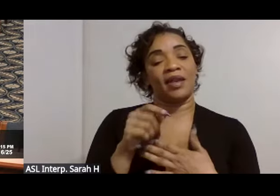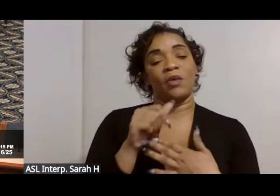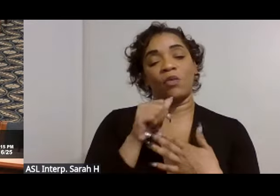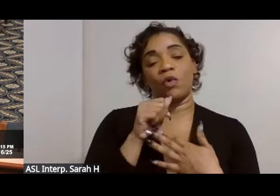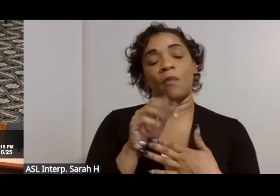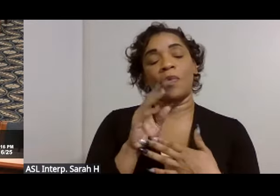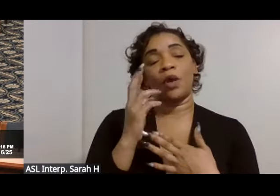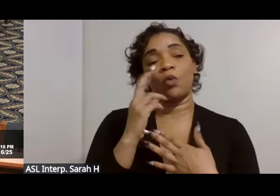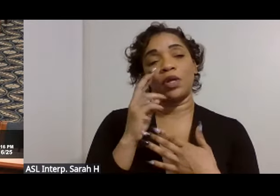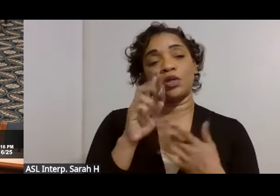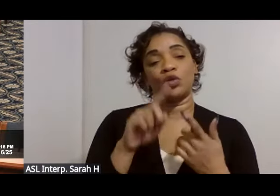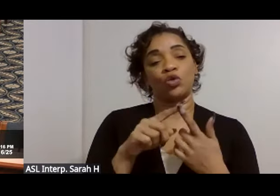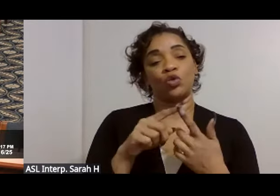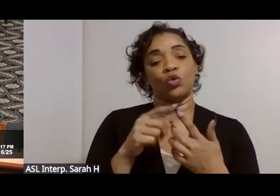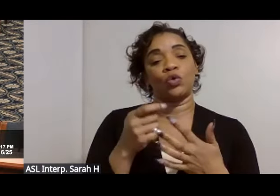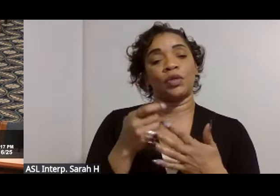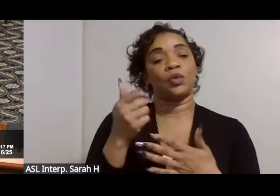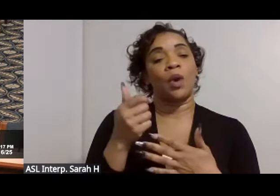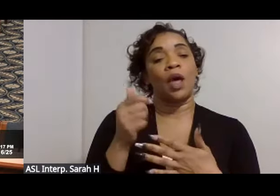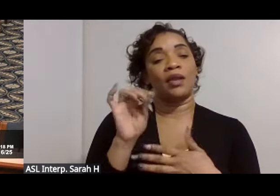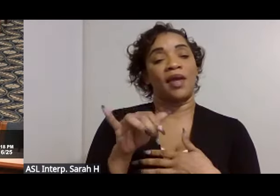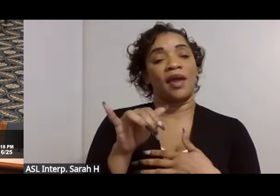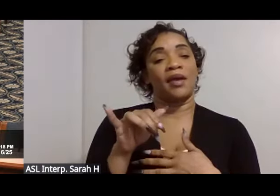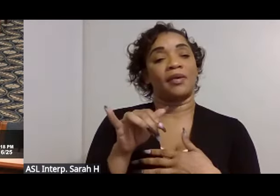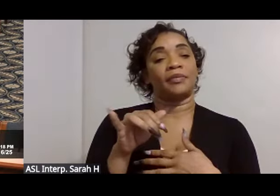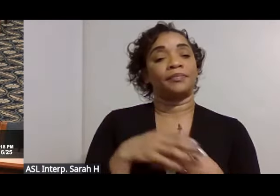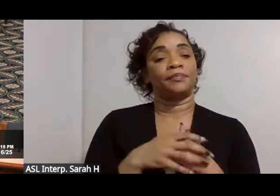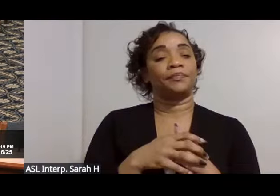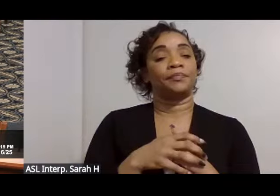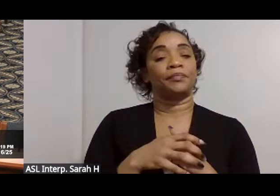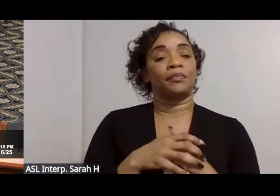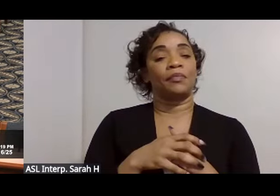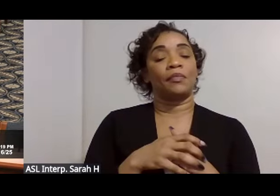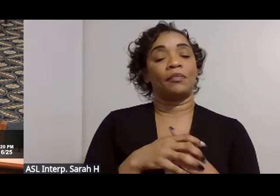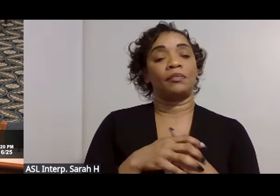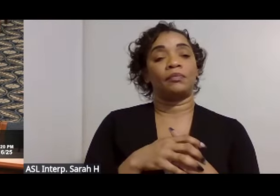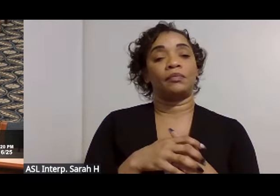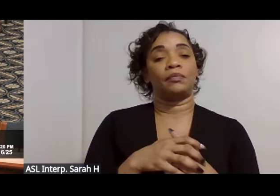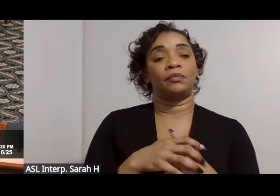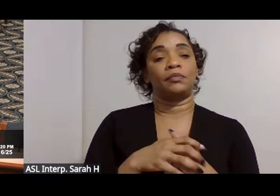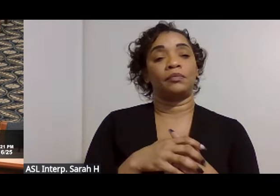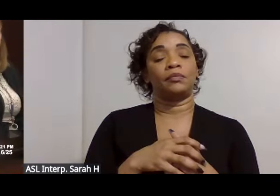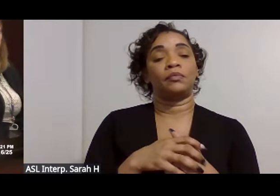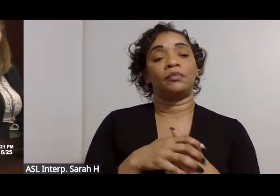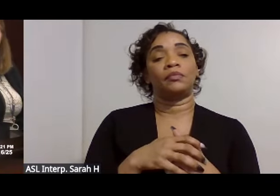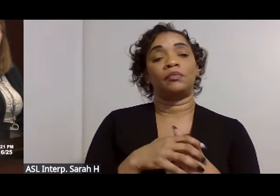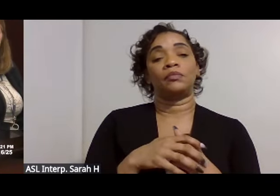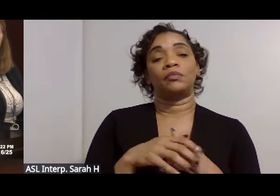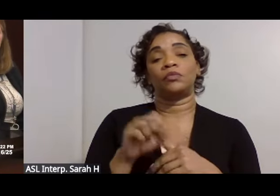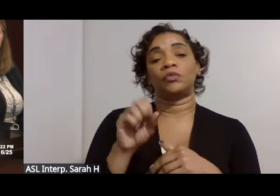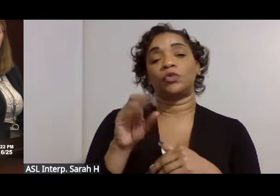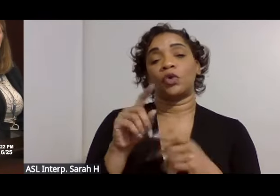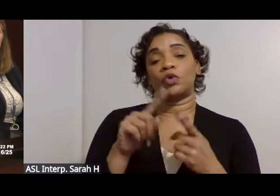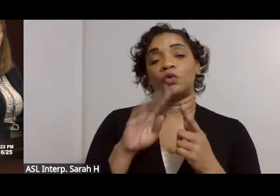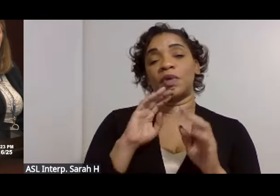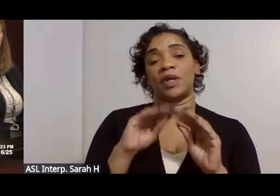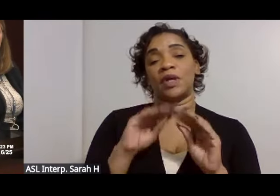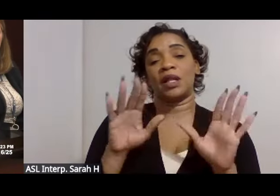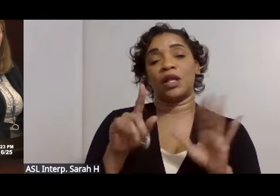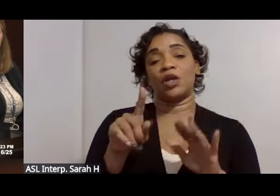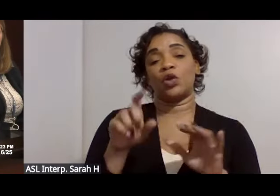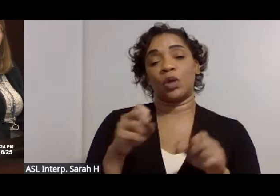form during the approval and sample process. Can I respond? So to be clear, you can use a sequential number. The